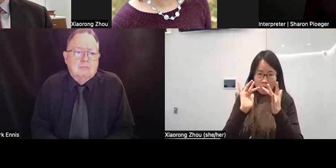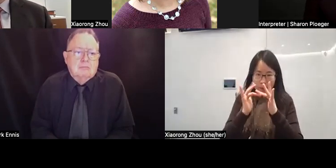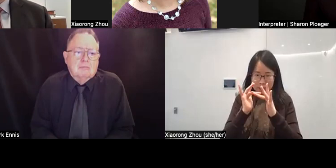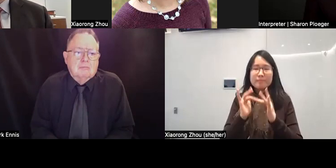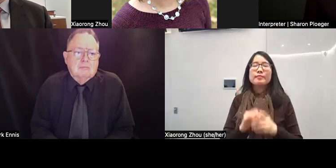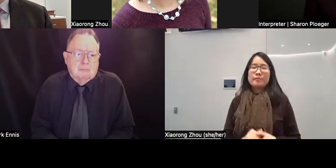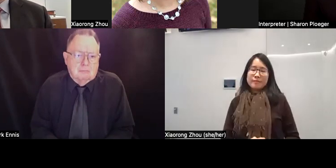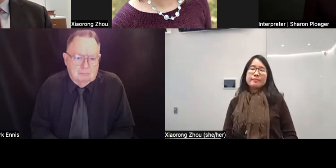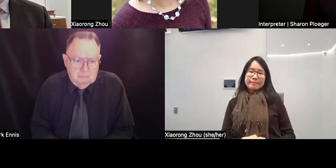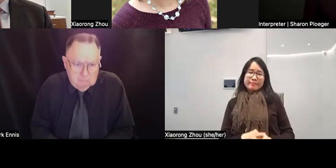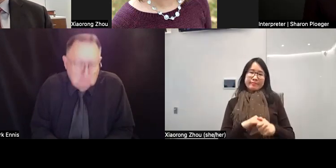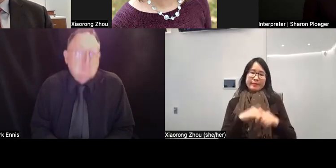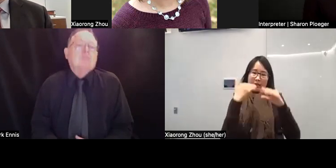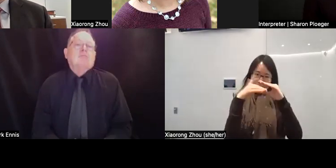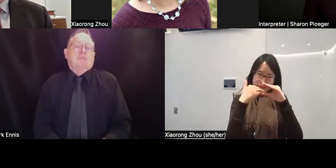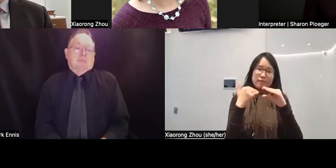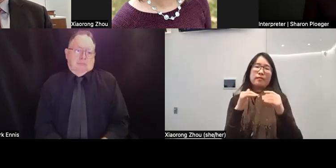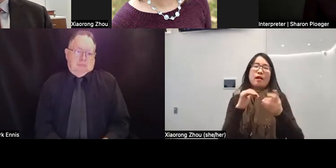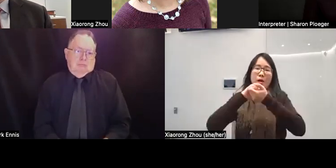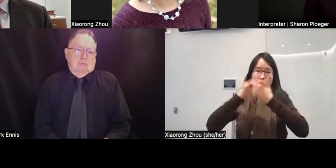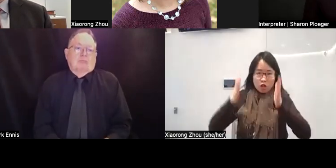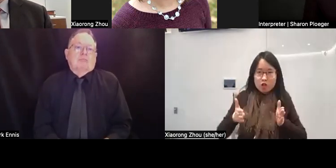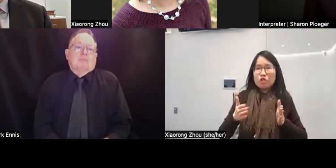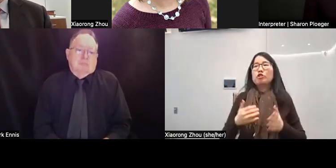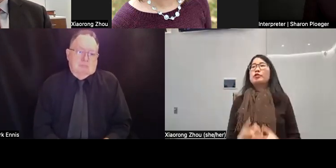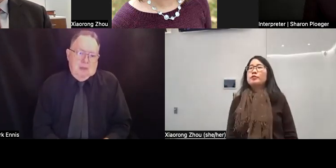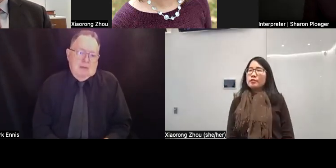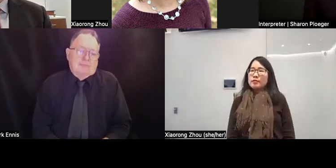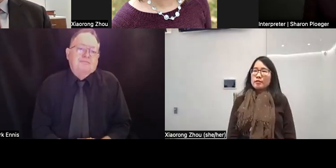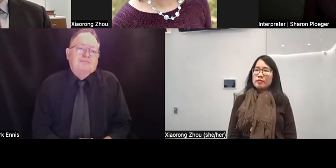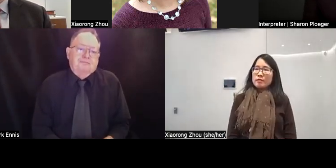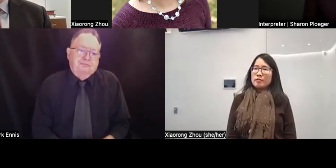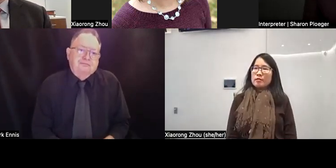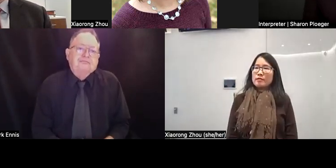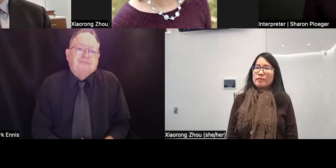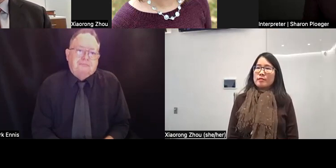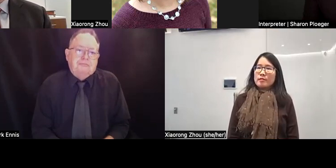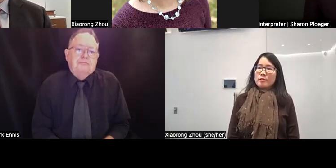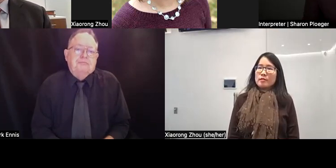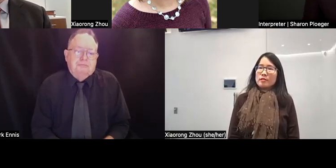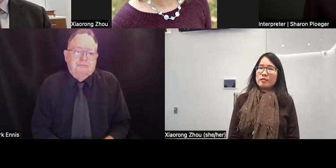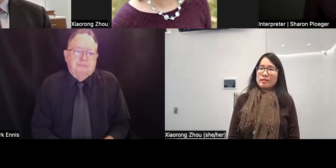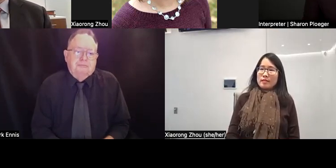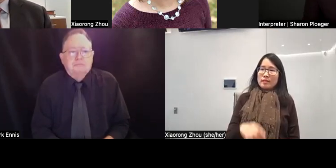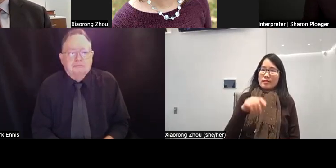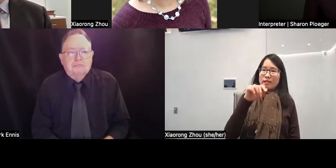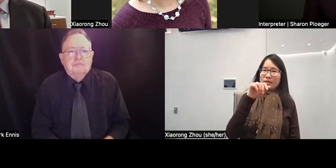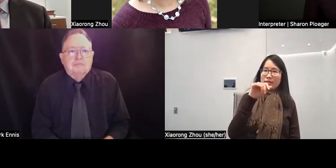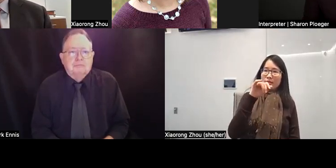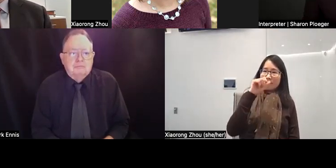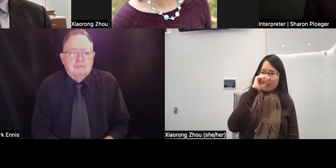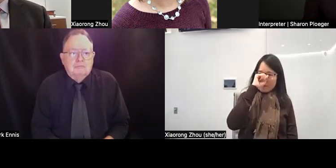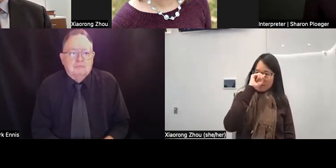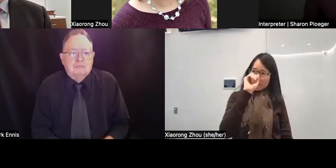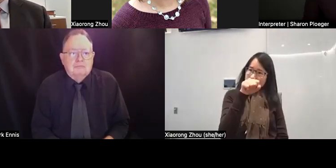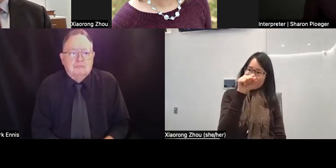Via the website, and you can find that information online at the website, email. We have different collaborators that are helping with that.